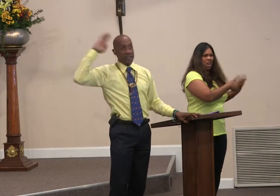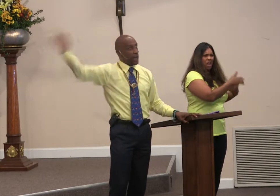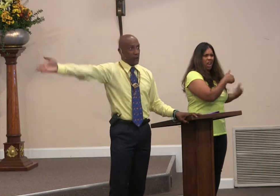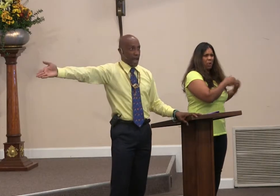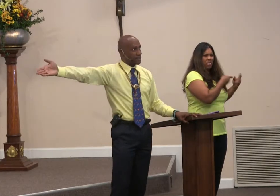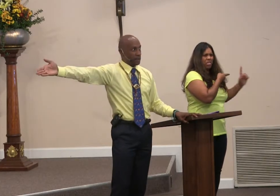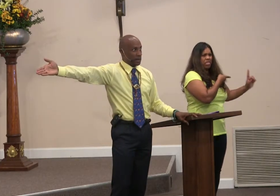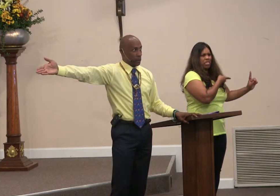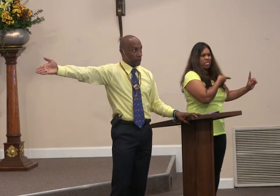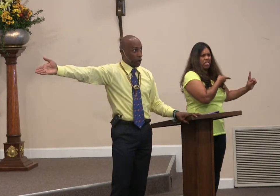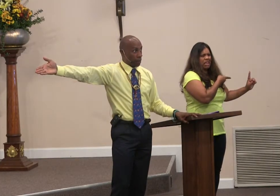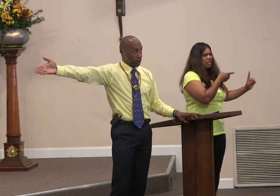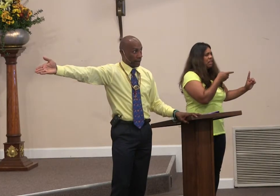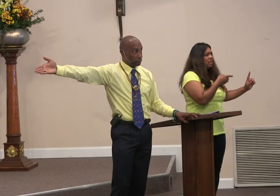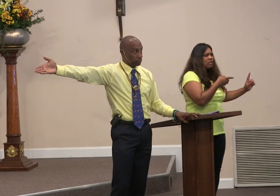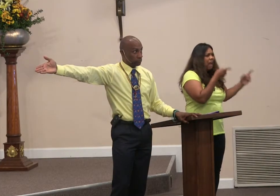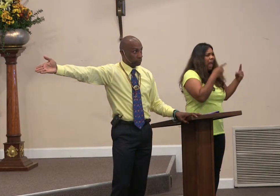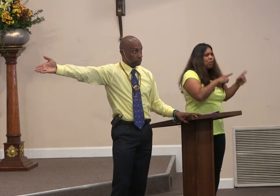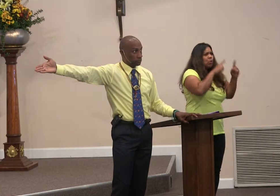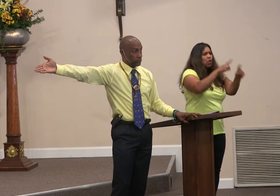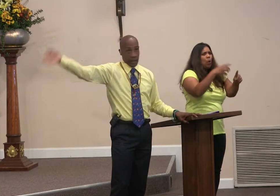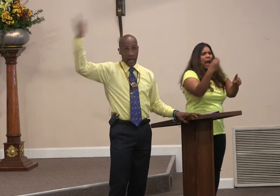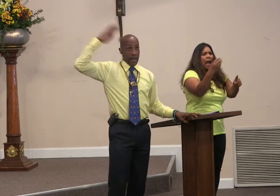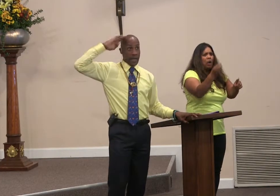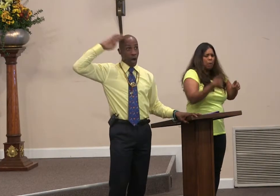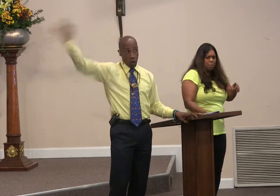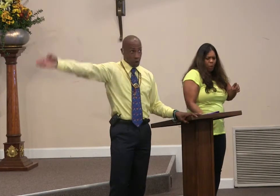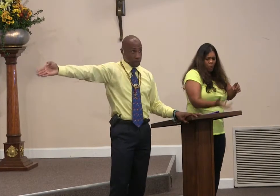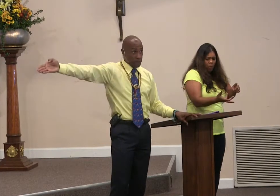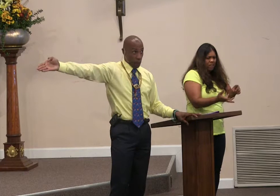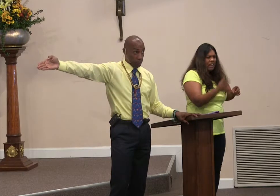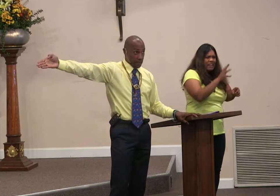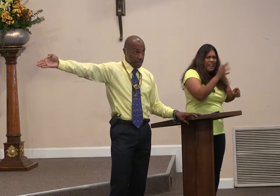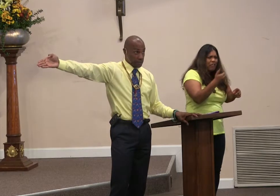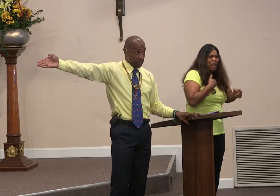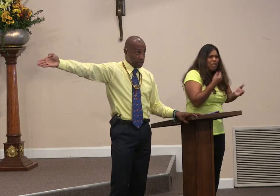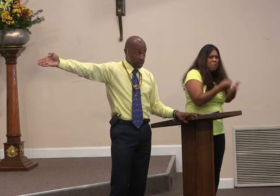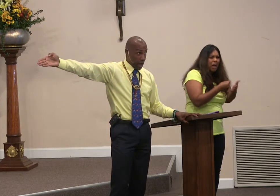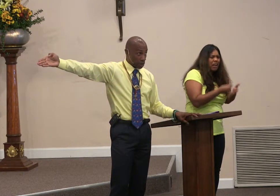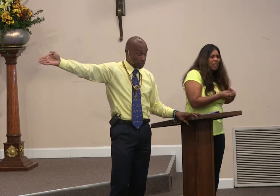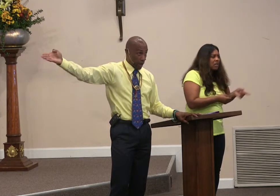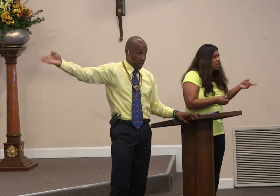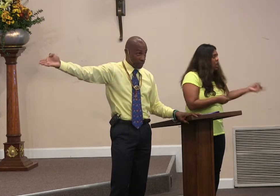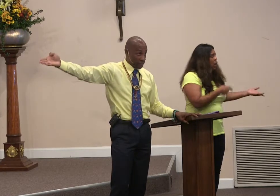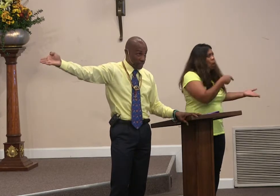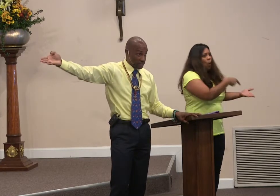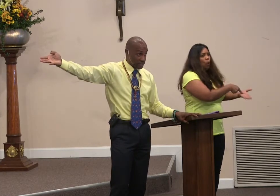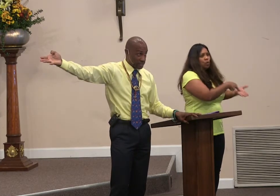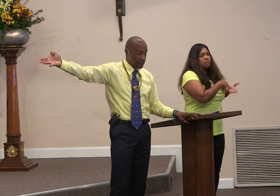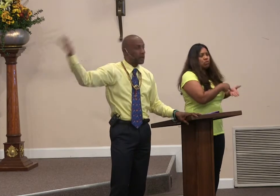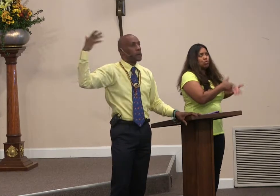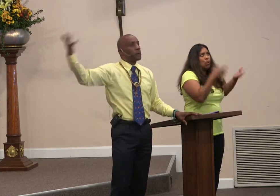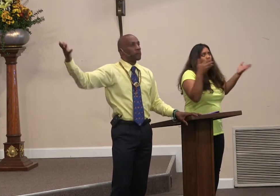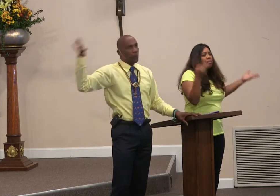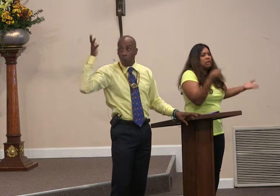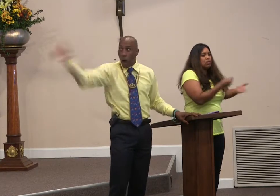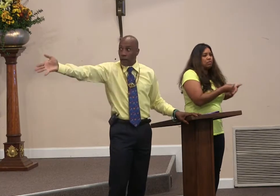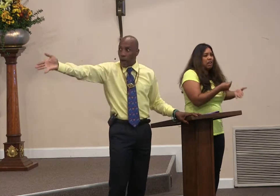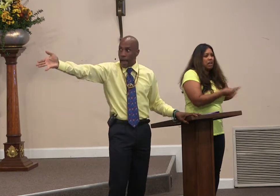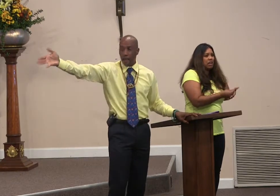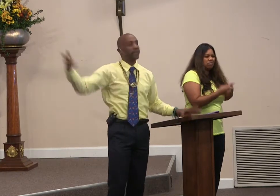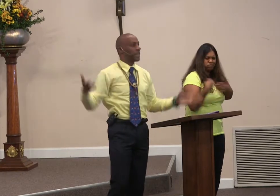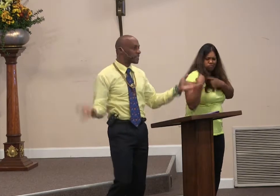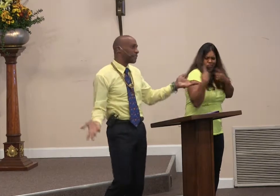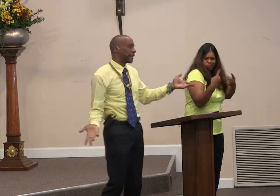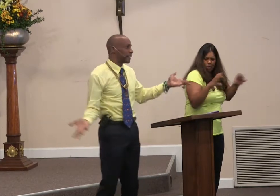He never has money when we go bowling. He owes me $4.7 million for everything since the... Why